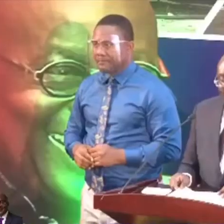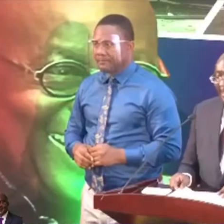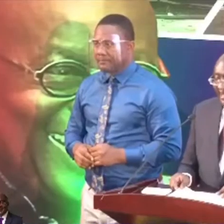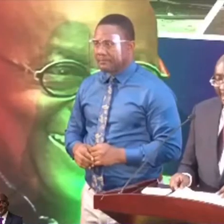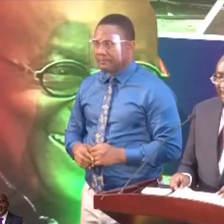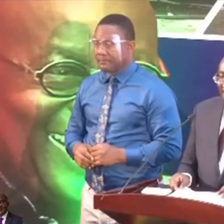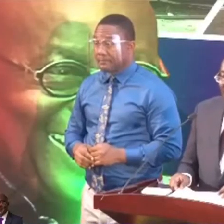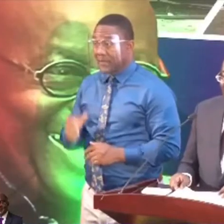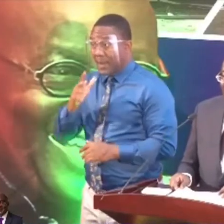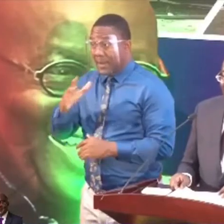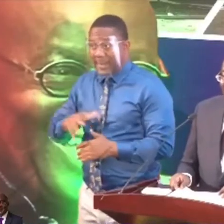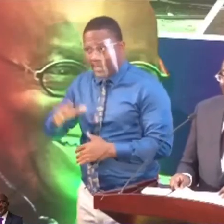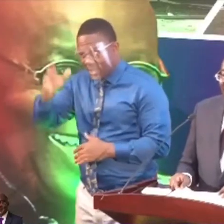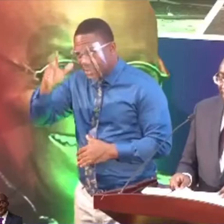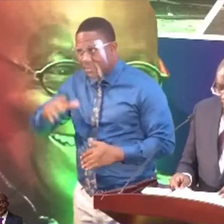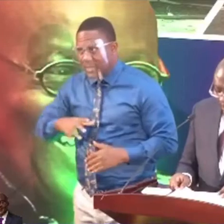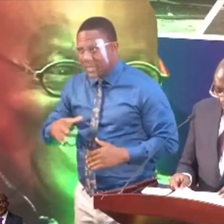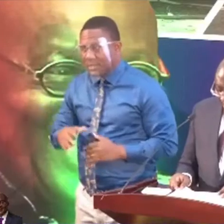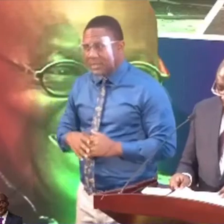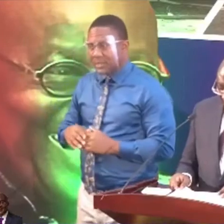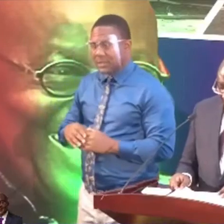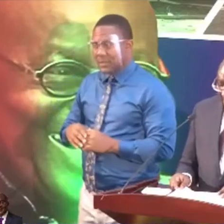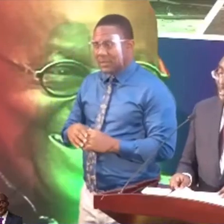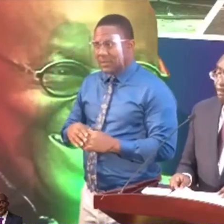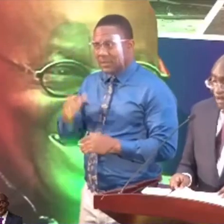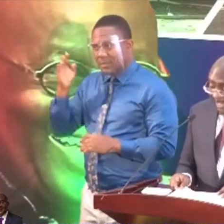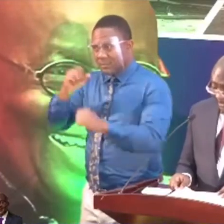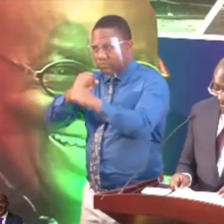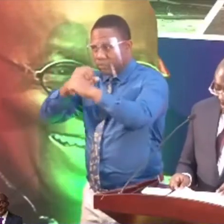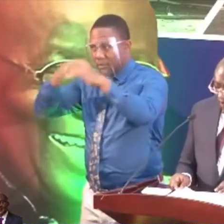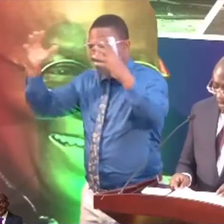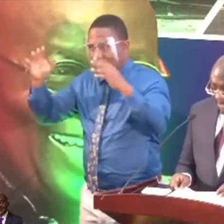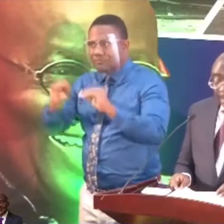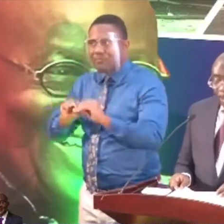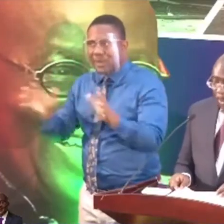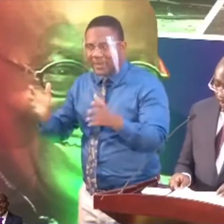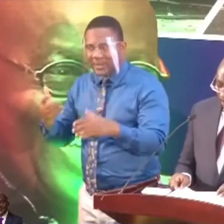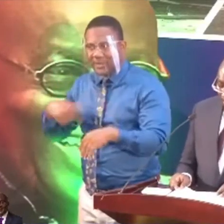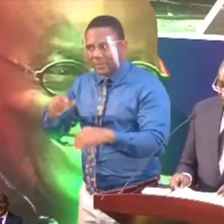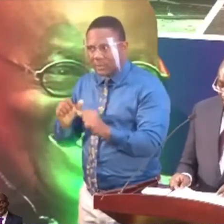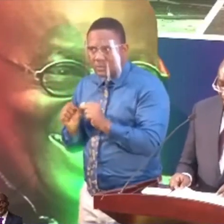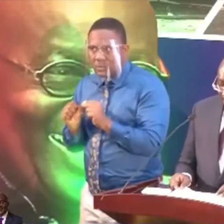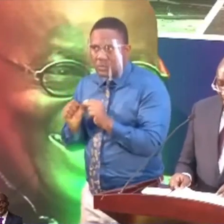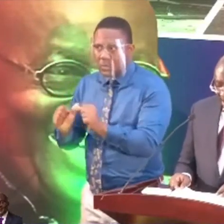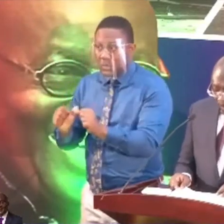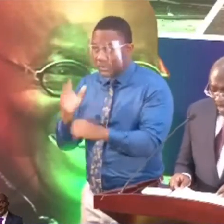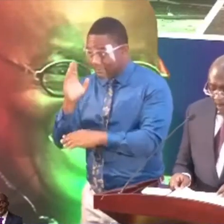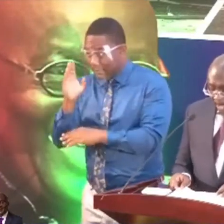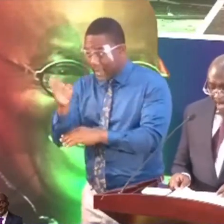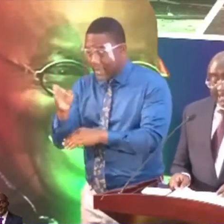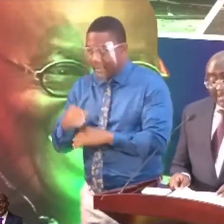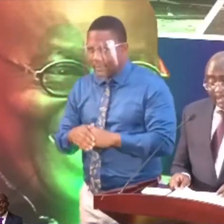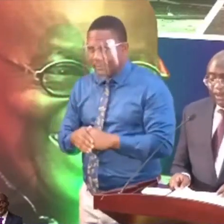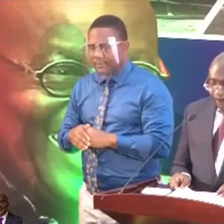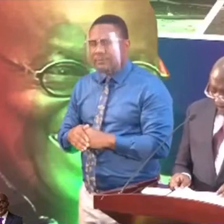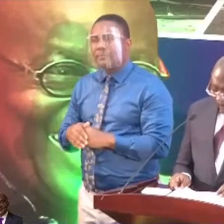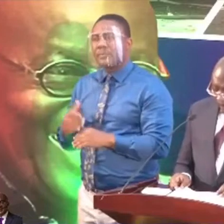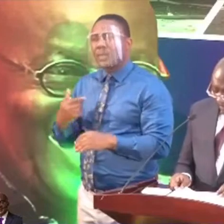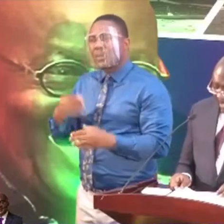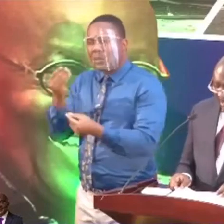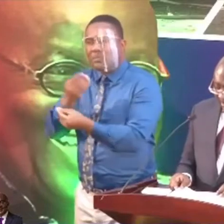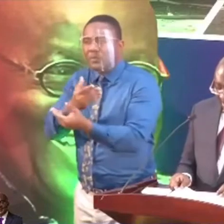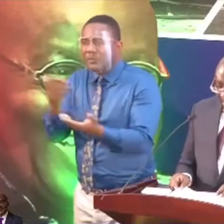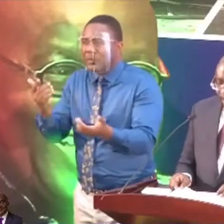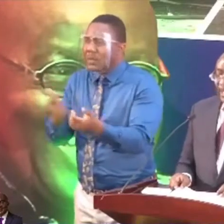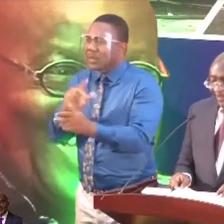Ladies and gentlemen, the future is bright if we stay the course. That is why we are asking the good people of